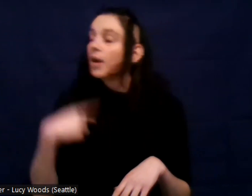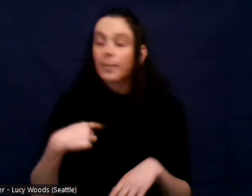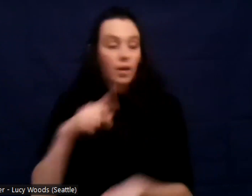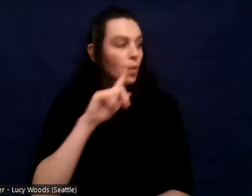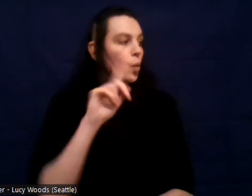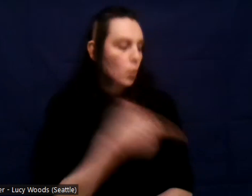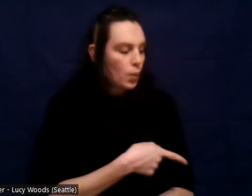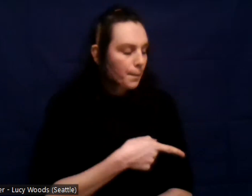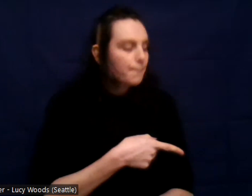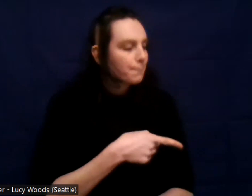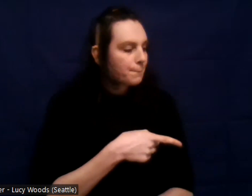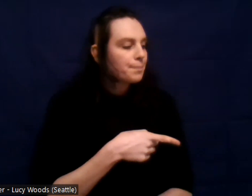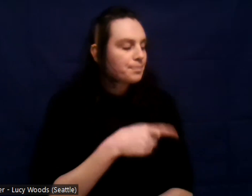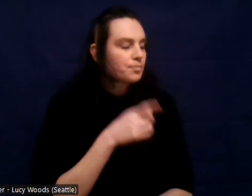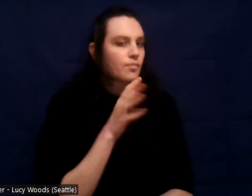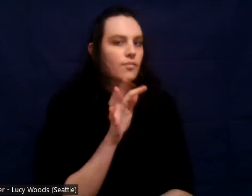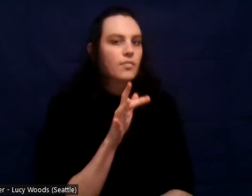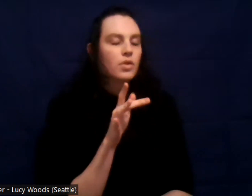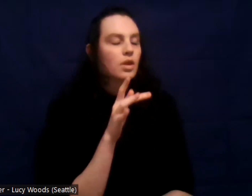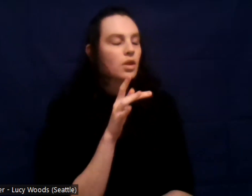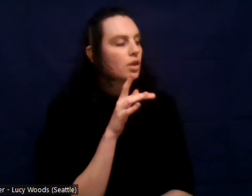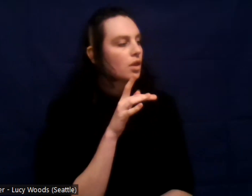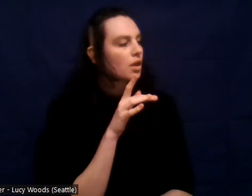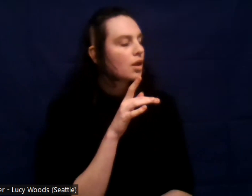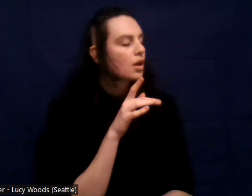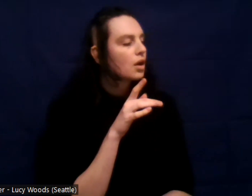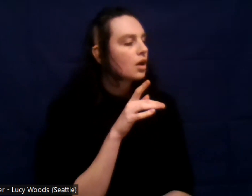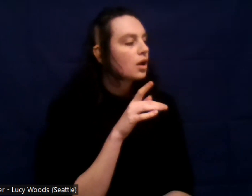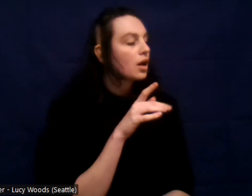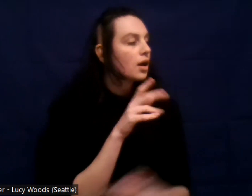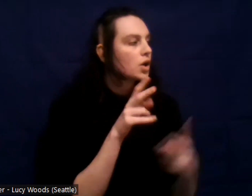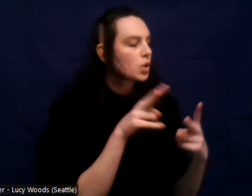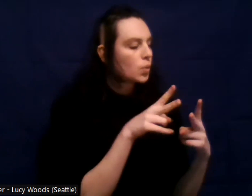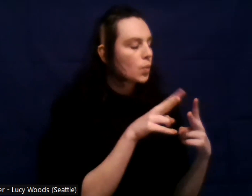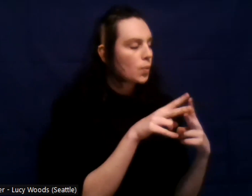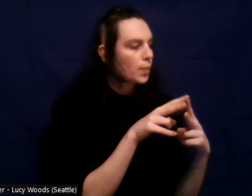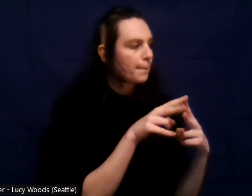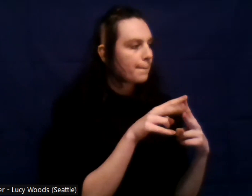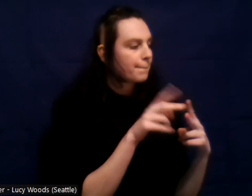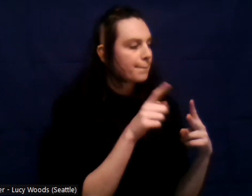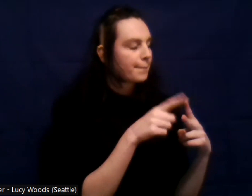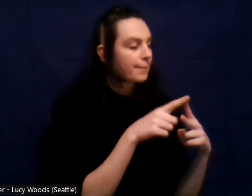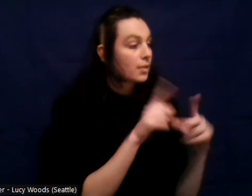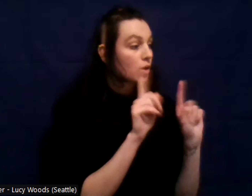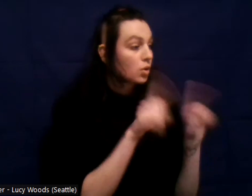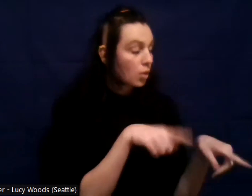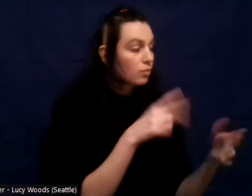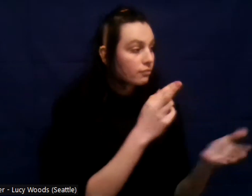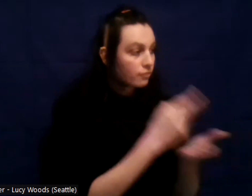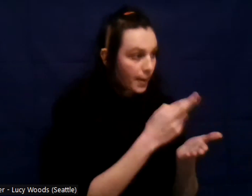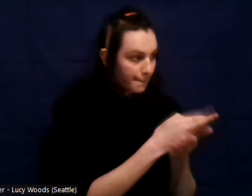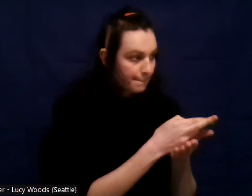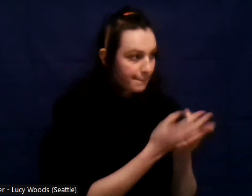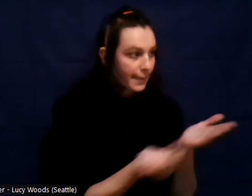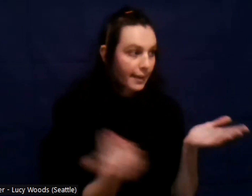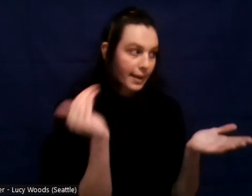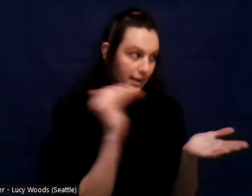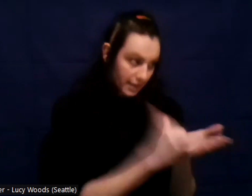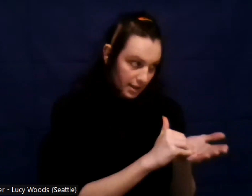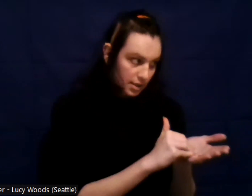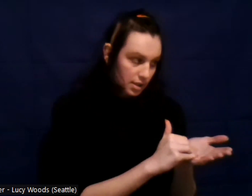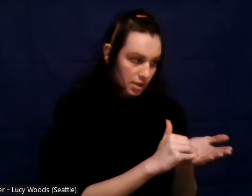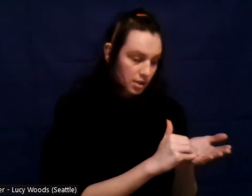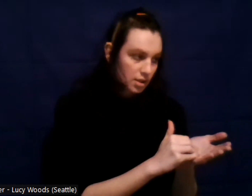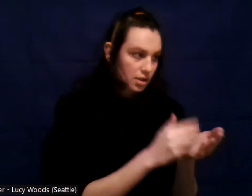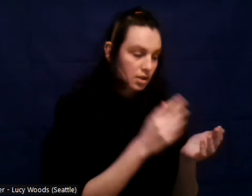likes old tomatoes. And he was like, so you either go to treatment again